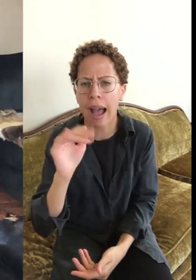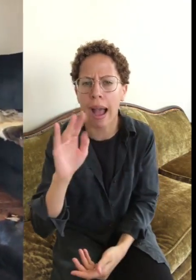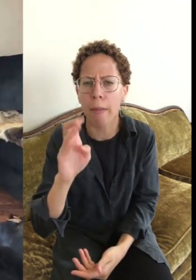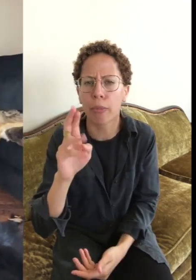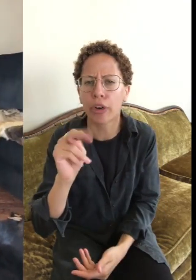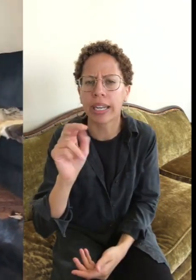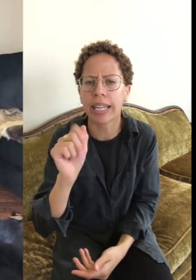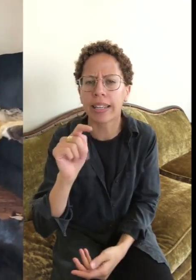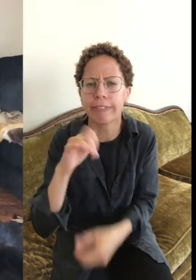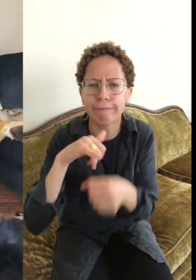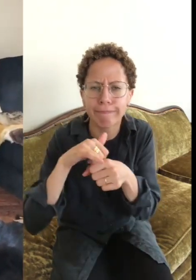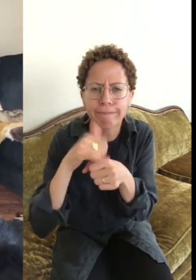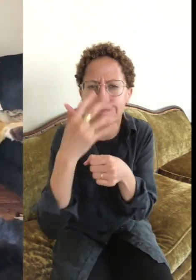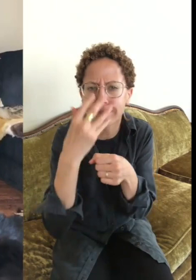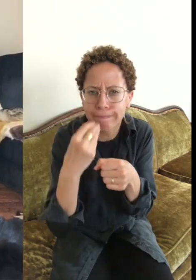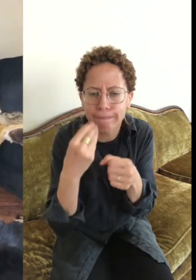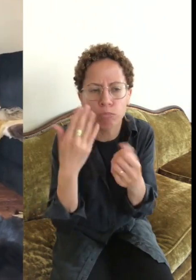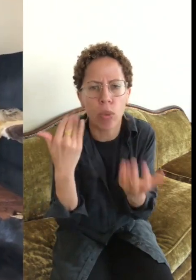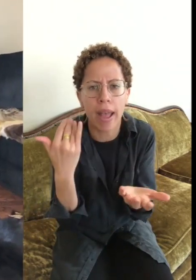hibernate, Simon?